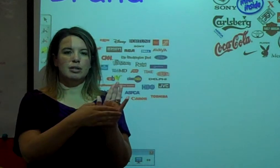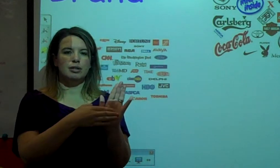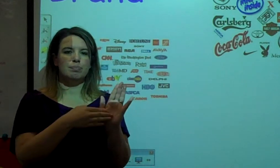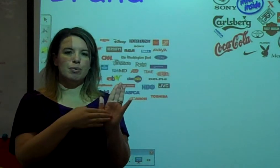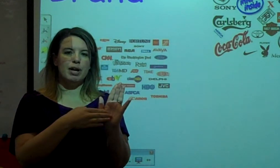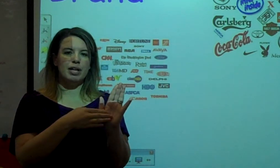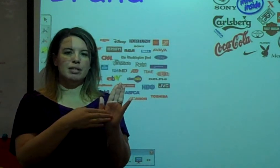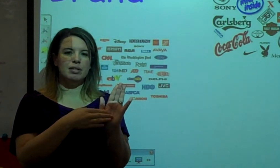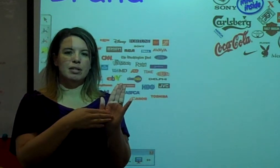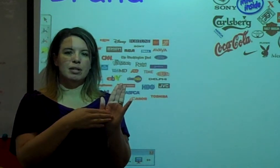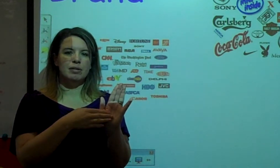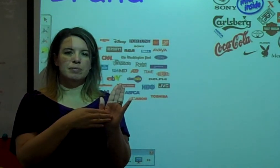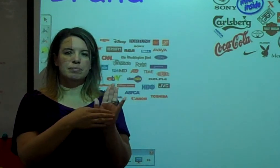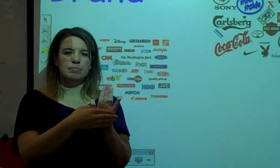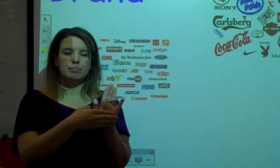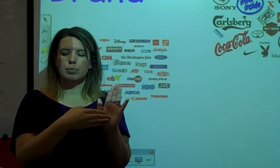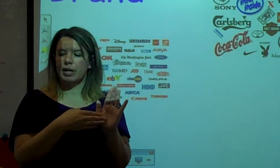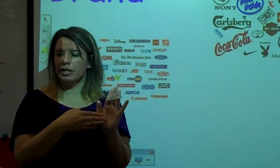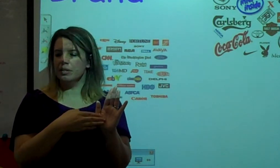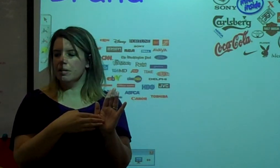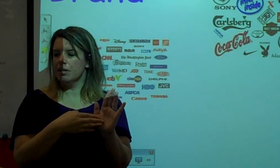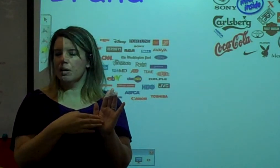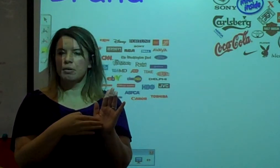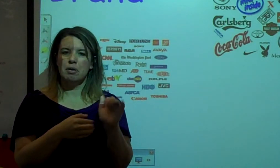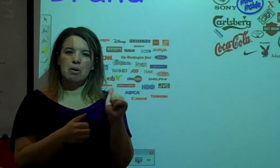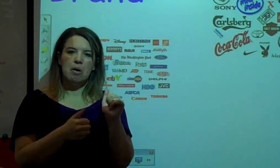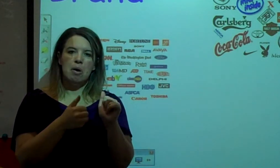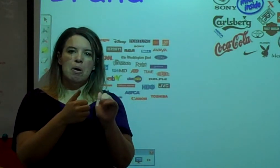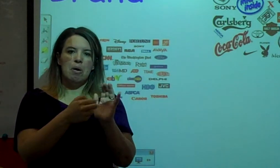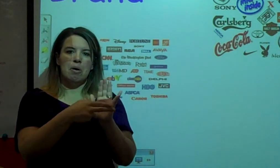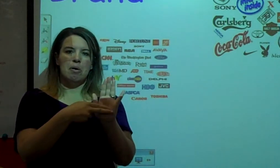This is brand. Brand.